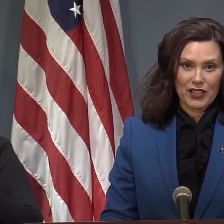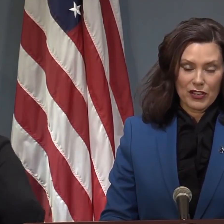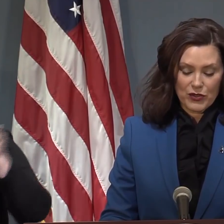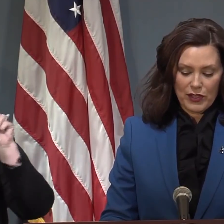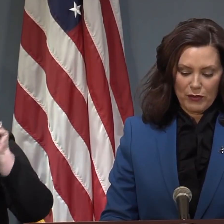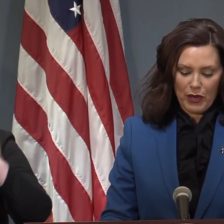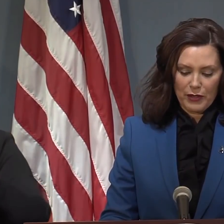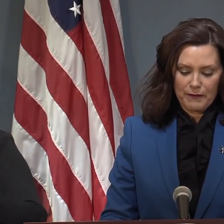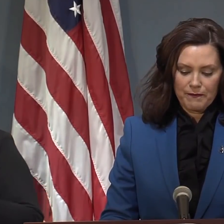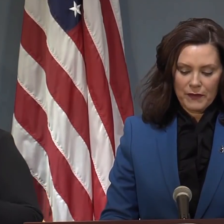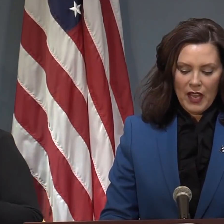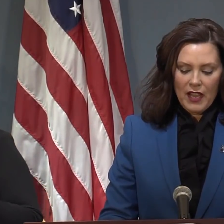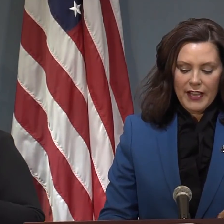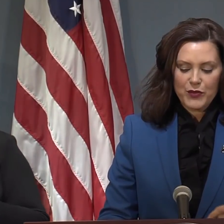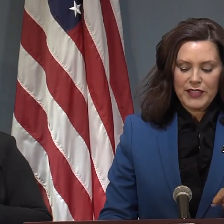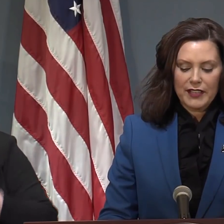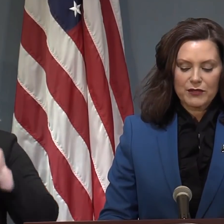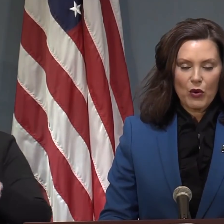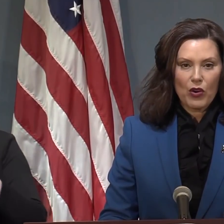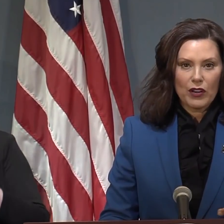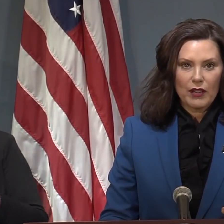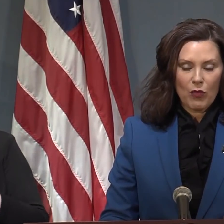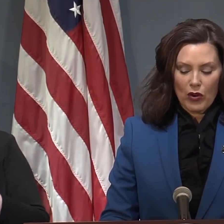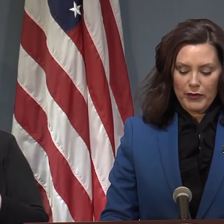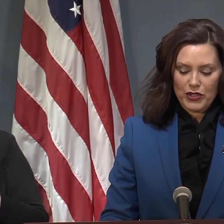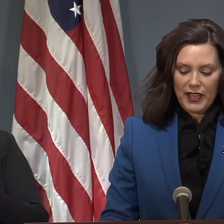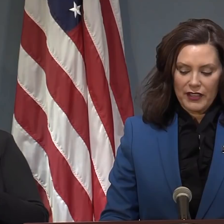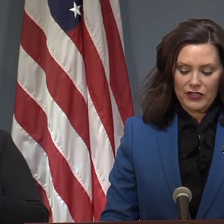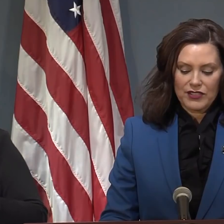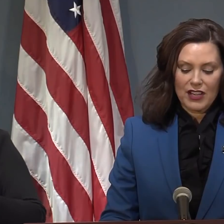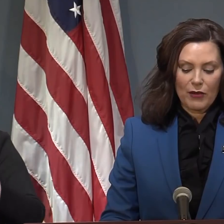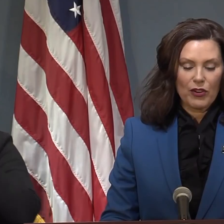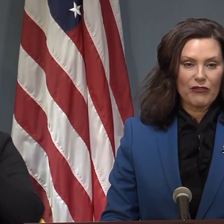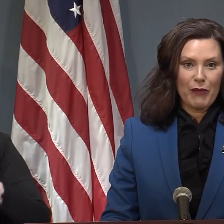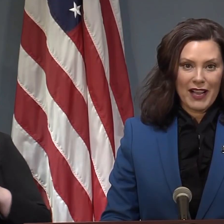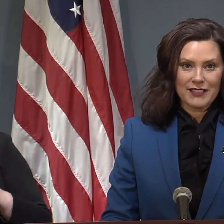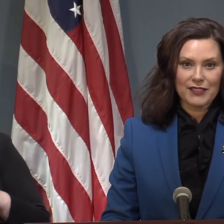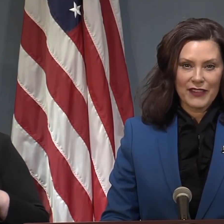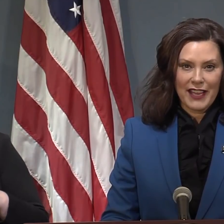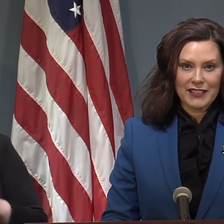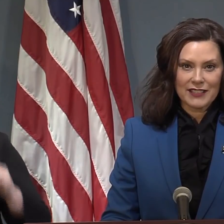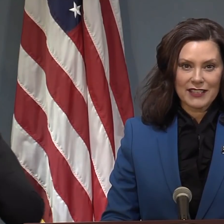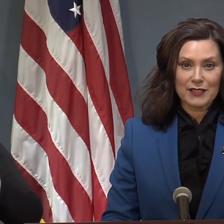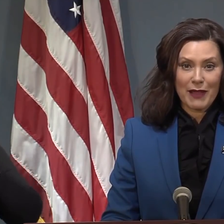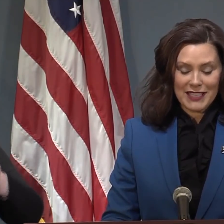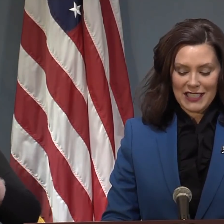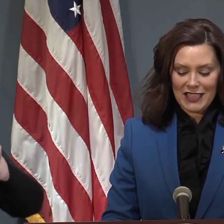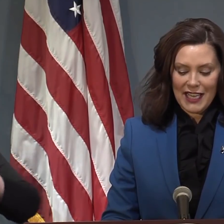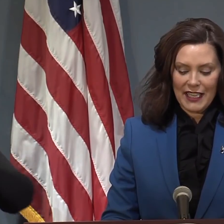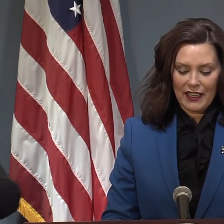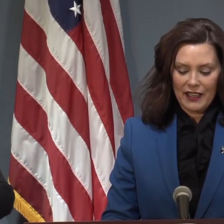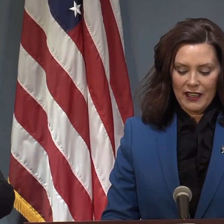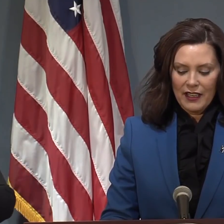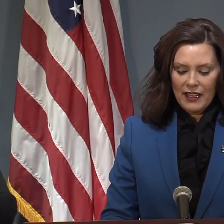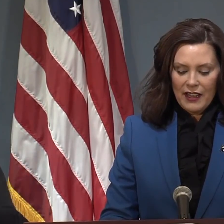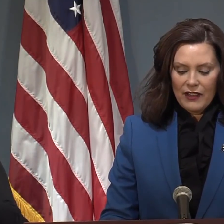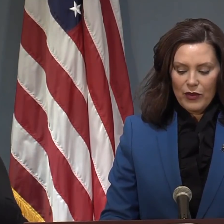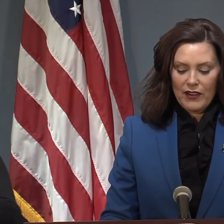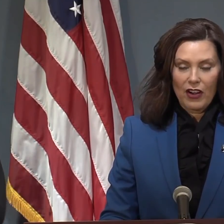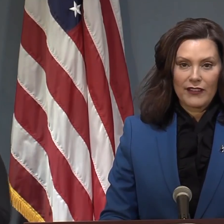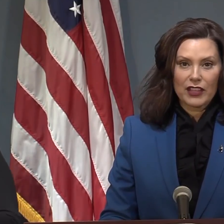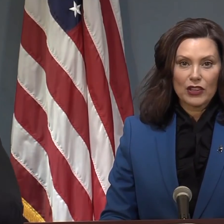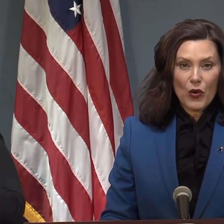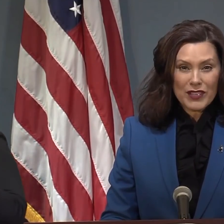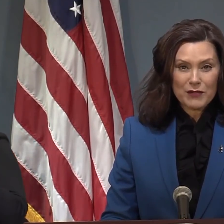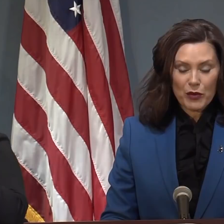of Michigan are doing their part. As we test more and more Michiganders, the number of positive cases has been declining.